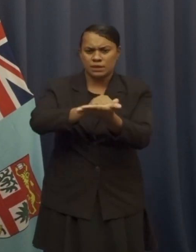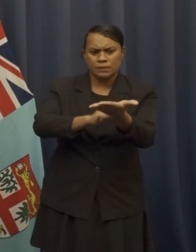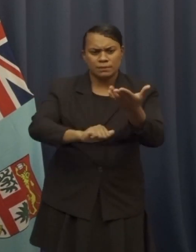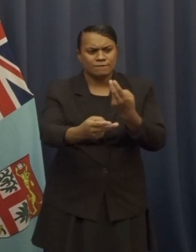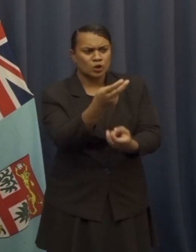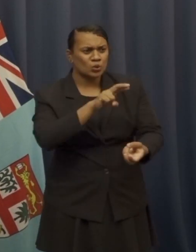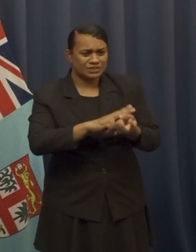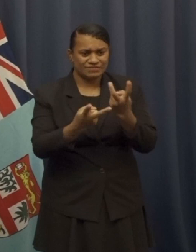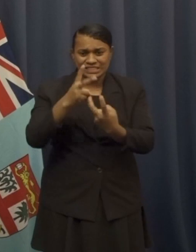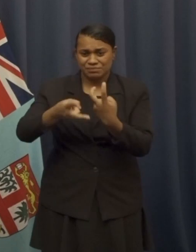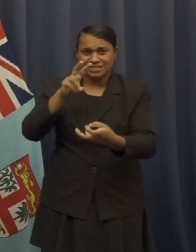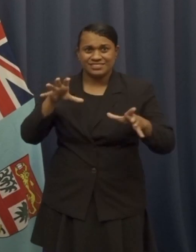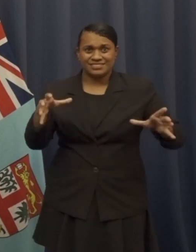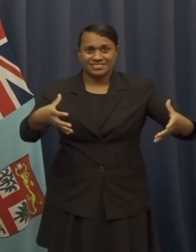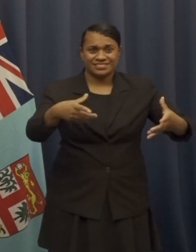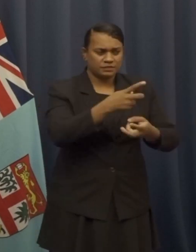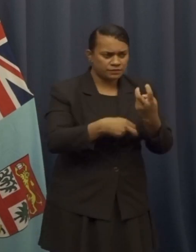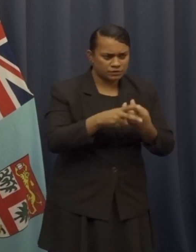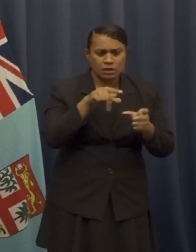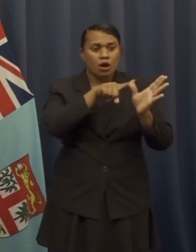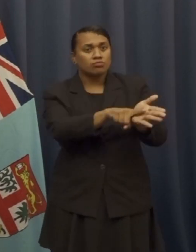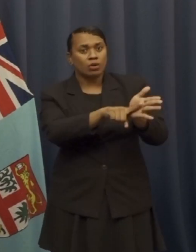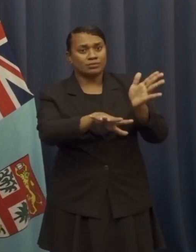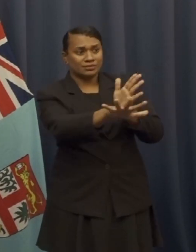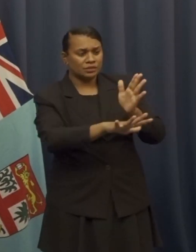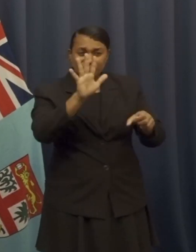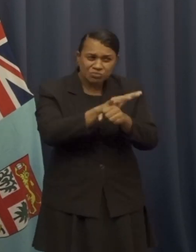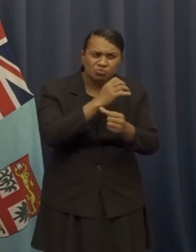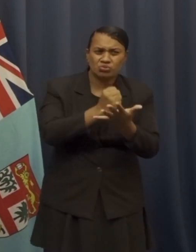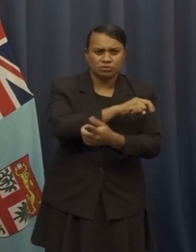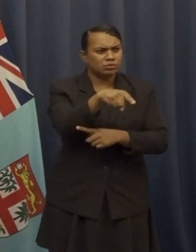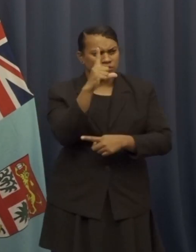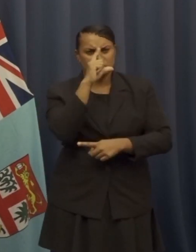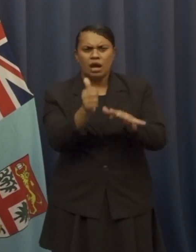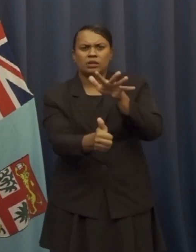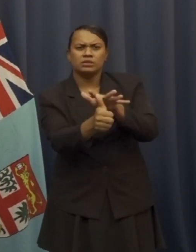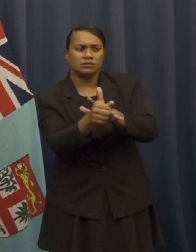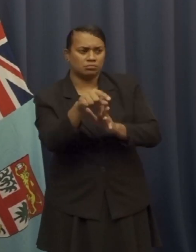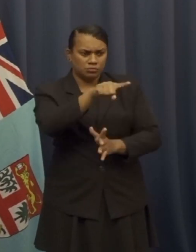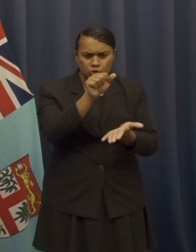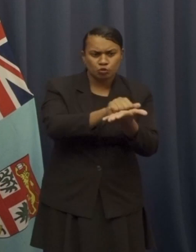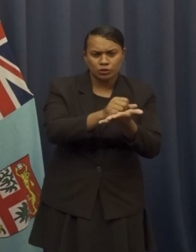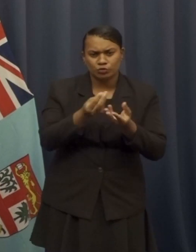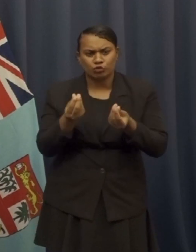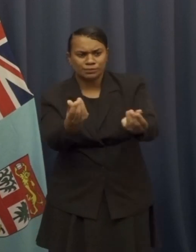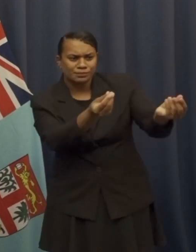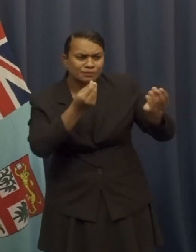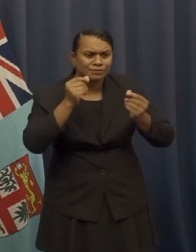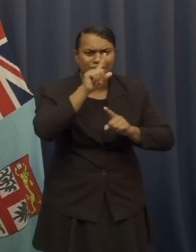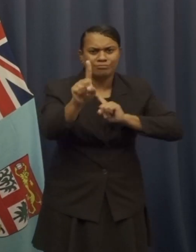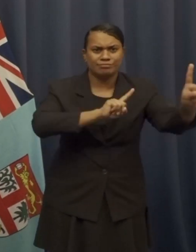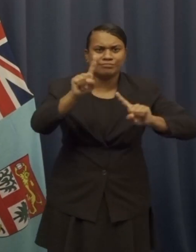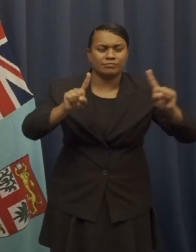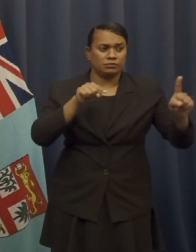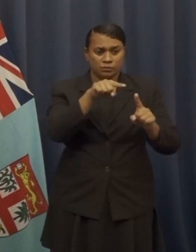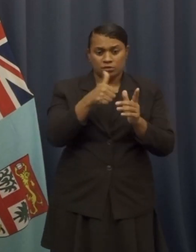to ensure that the people living within the confined space are able to access those food items. And as